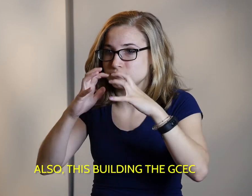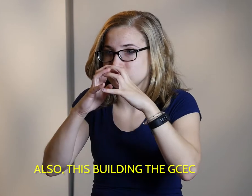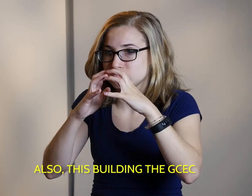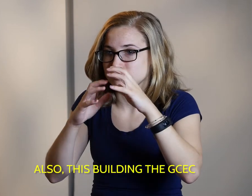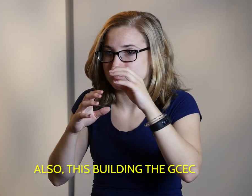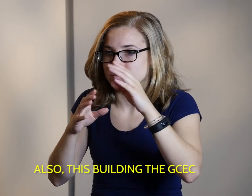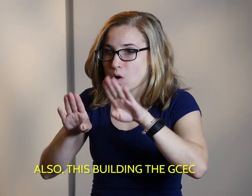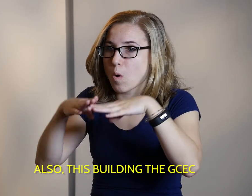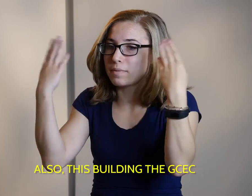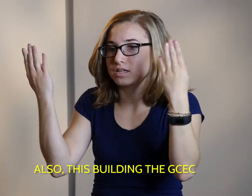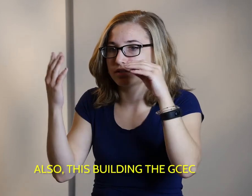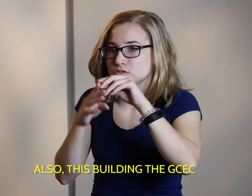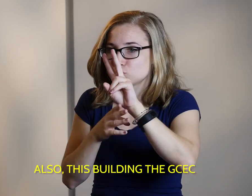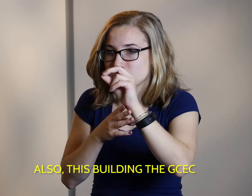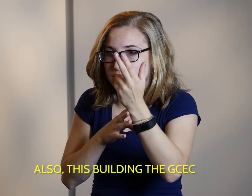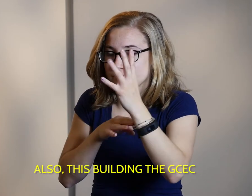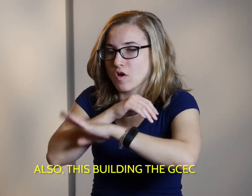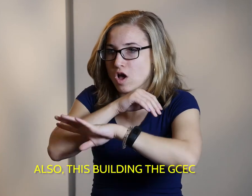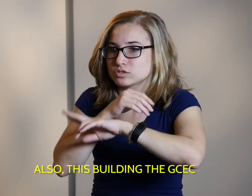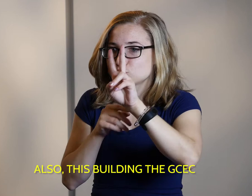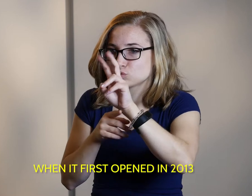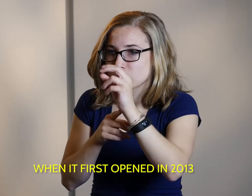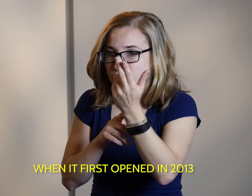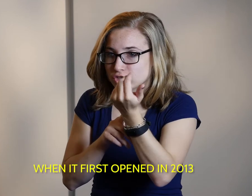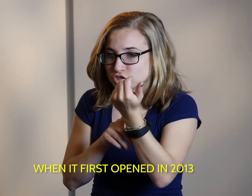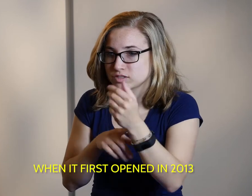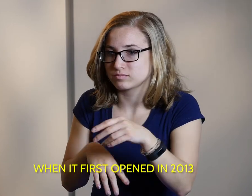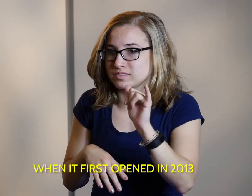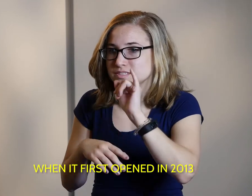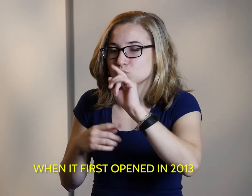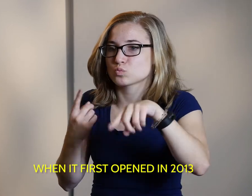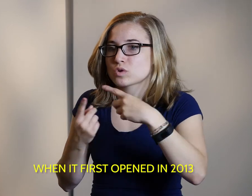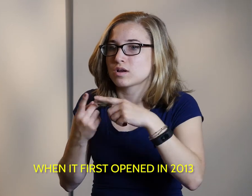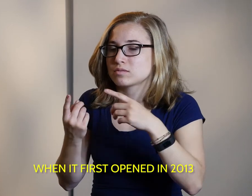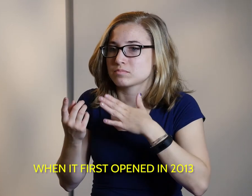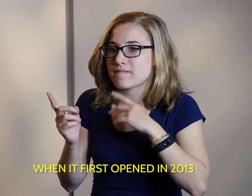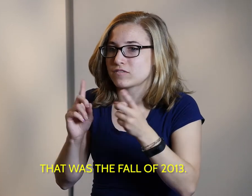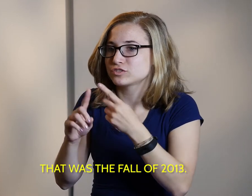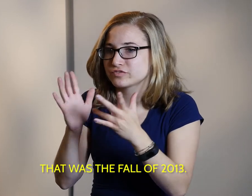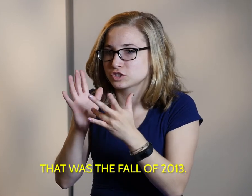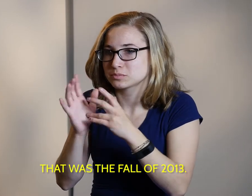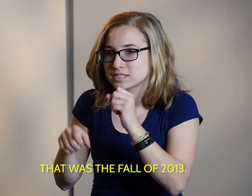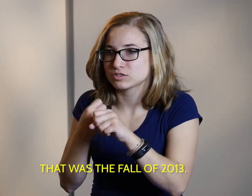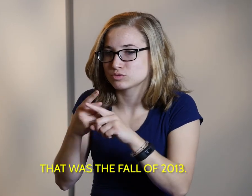Also, this building, the GCEC, when it first opened in 2013, that was the fall of